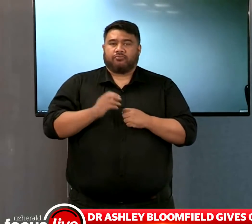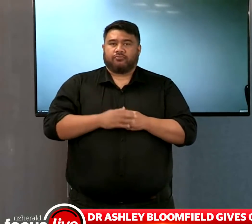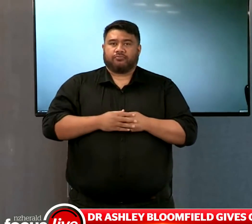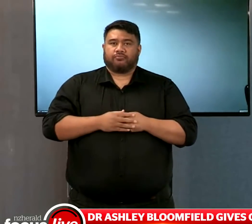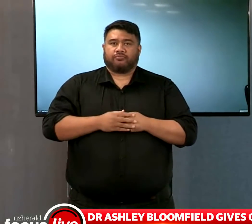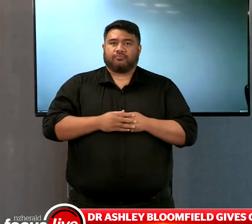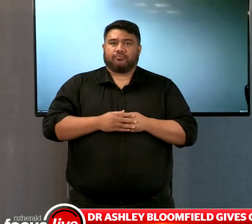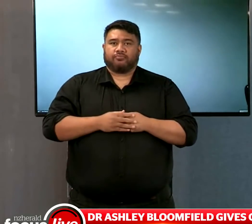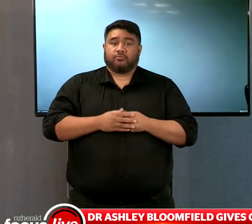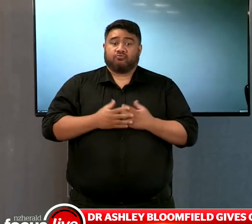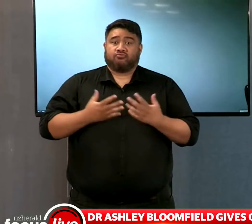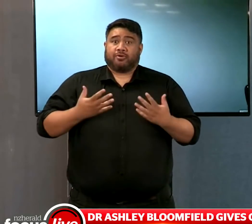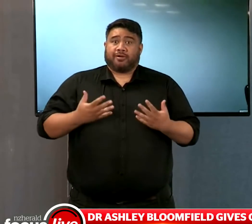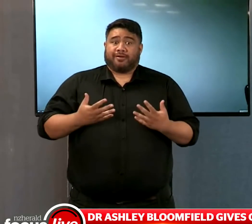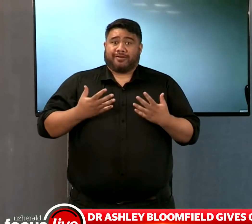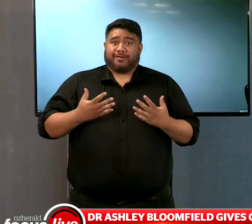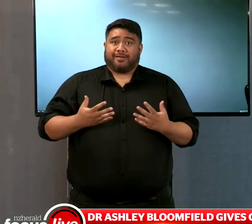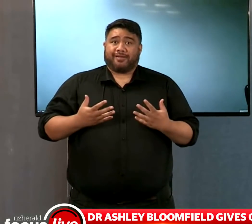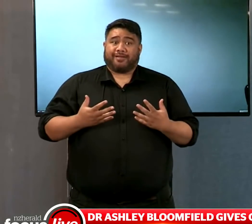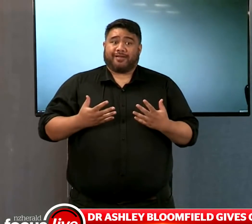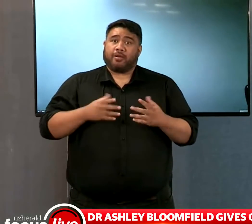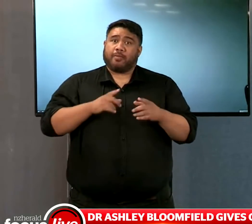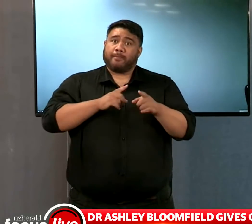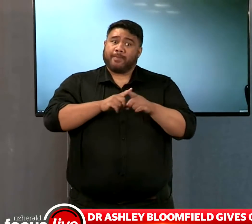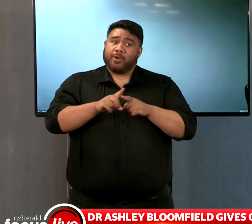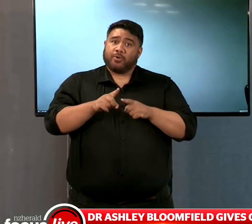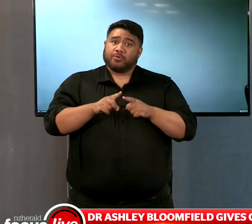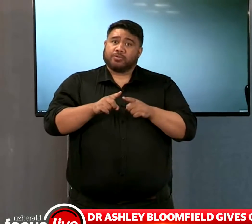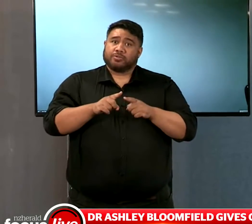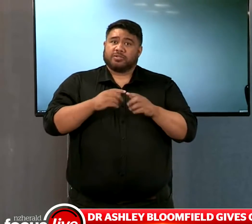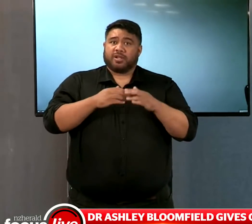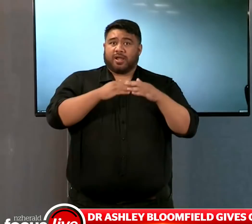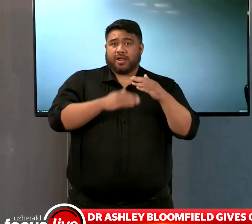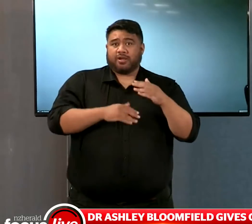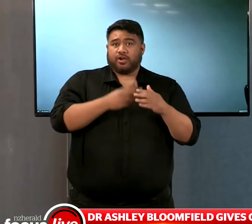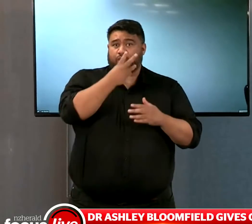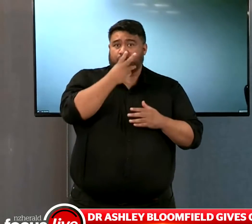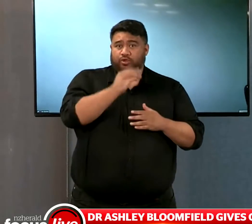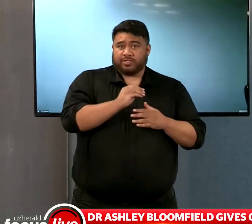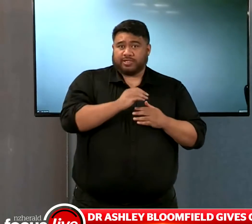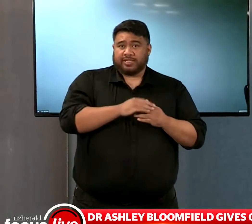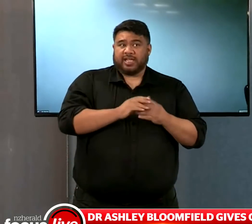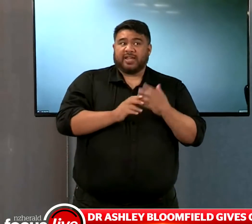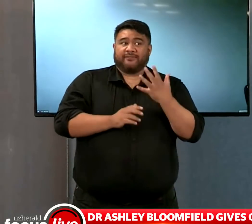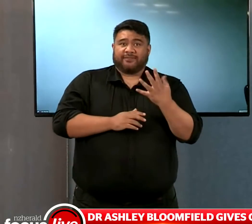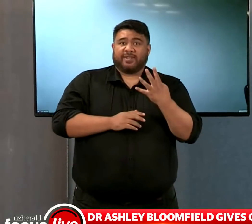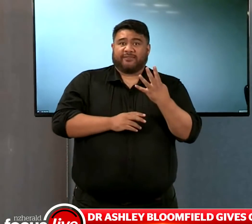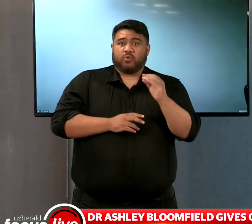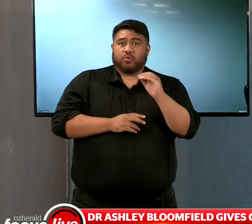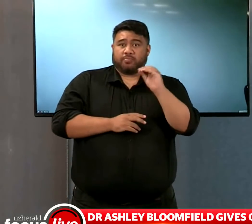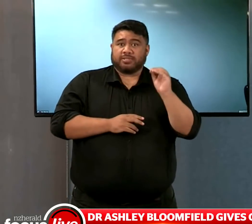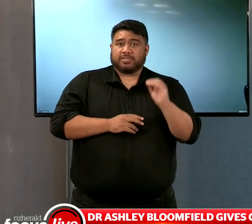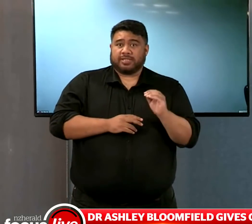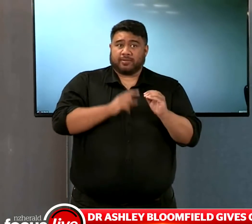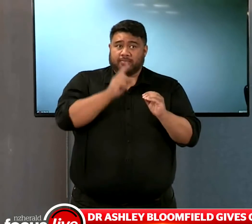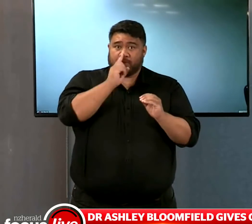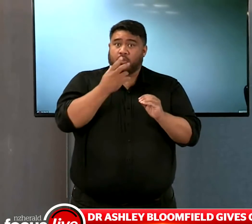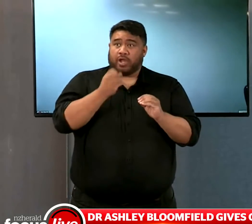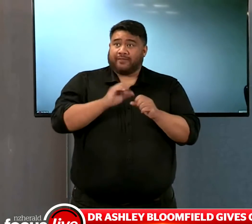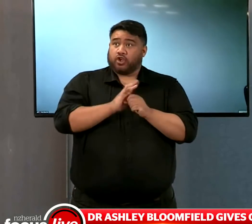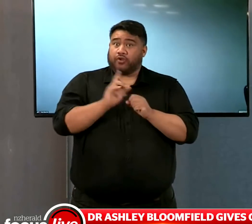proportion of our current cases are under 30 years of age, and of the cases announced today, 54% are under